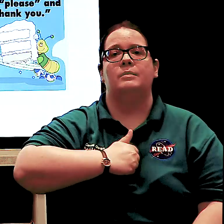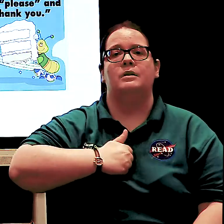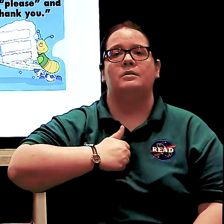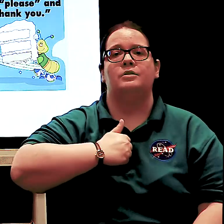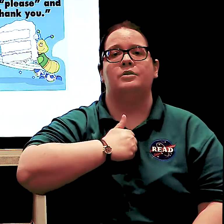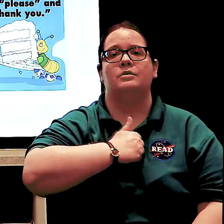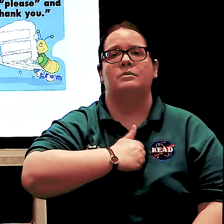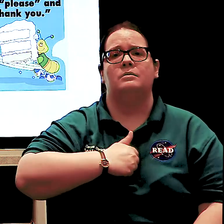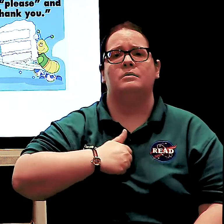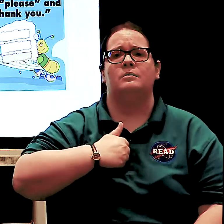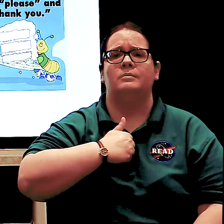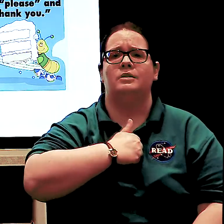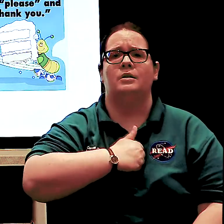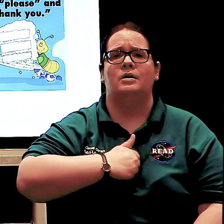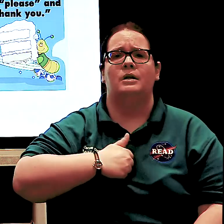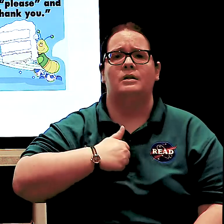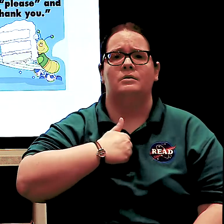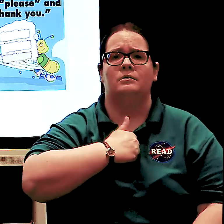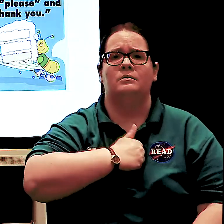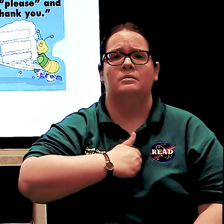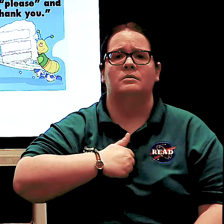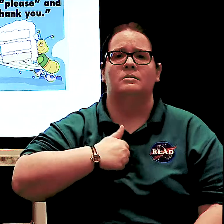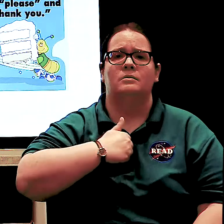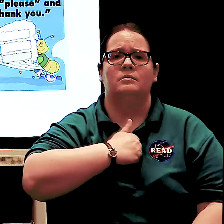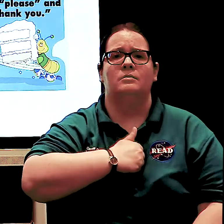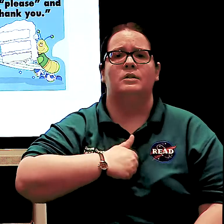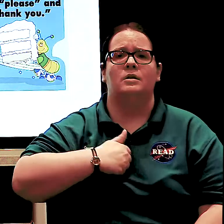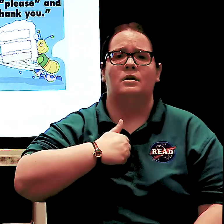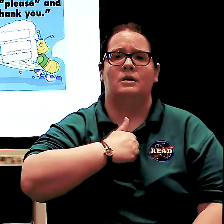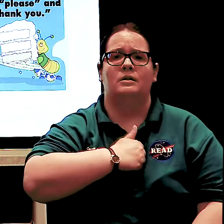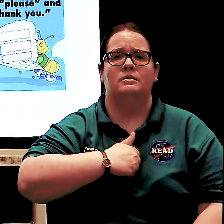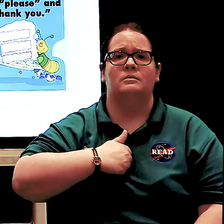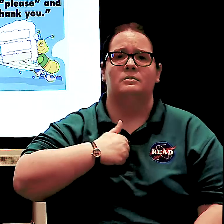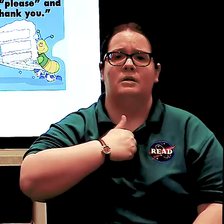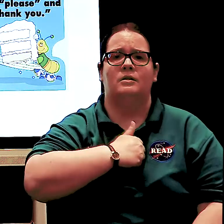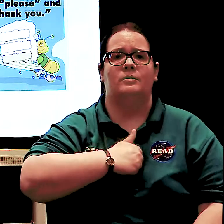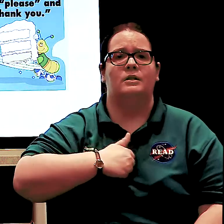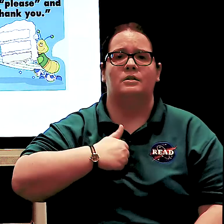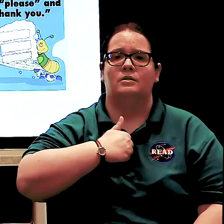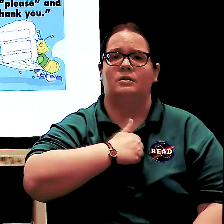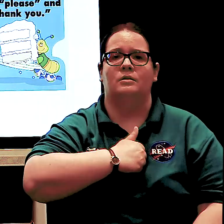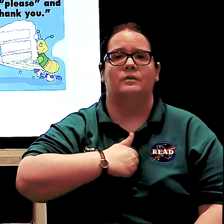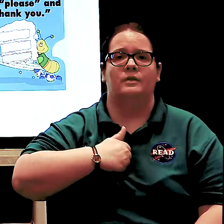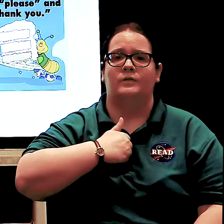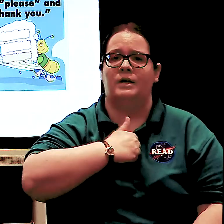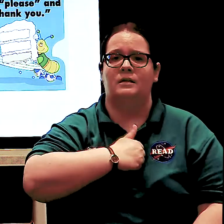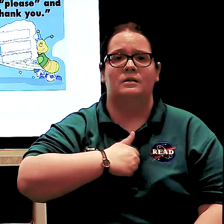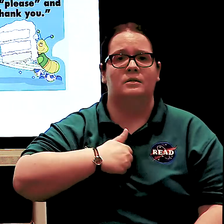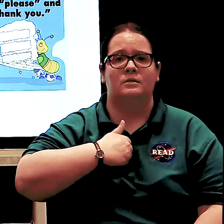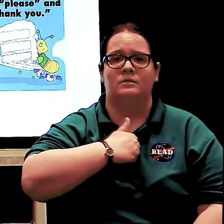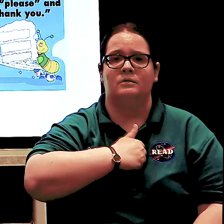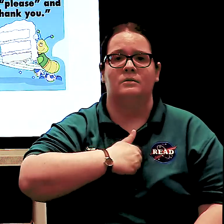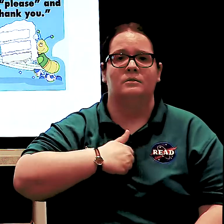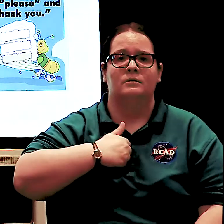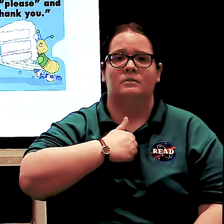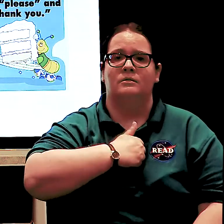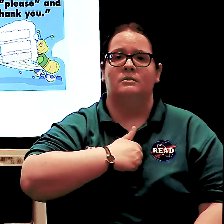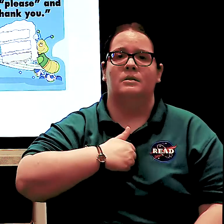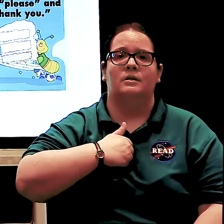a little circle. I'm sorry. I'm sorry. I didn't mean to knock over the vase. Very